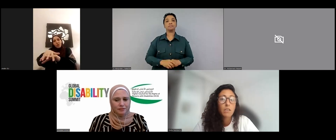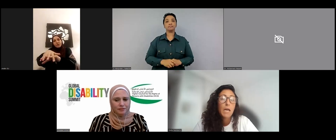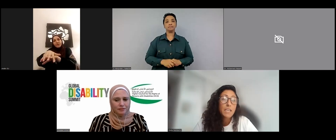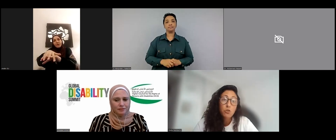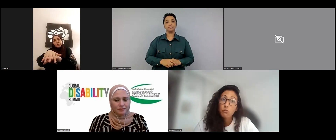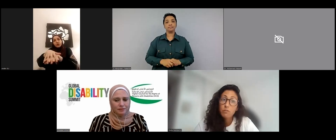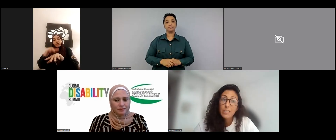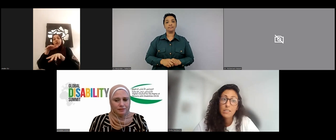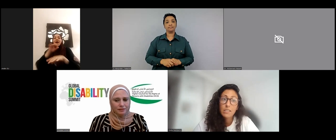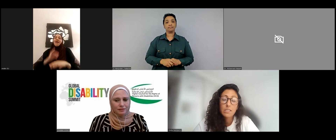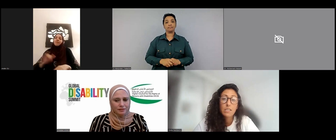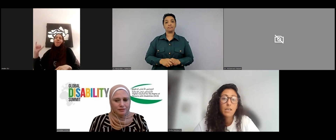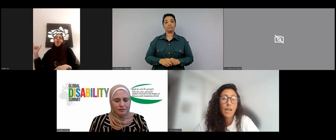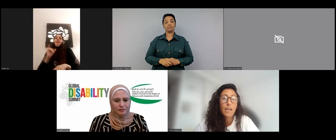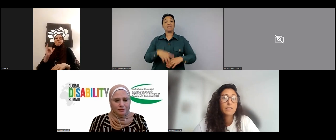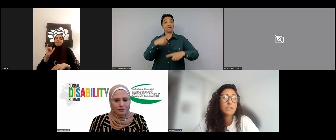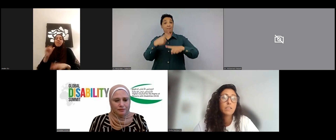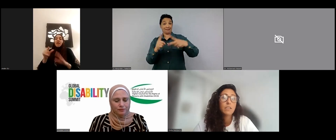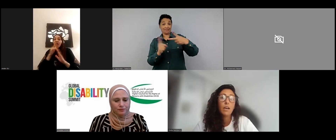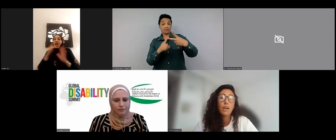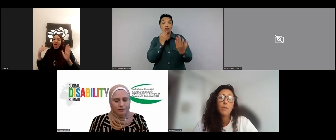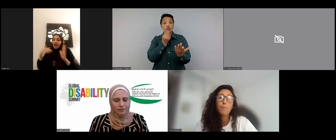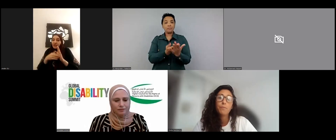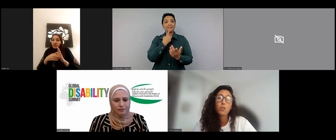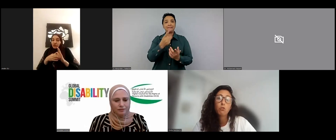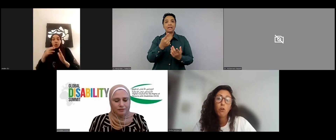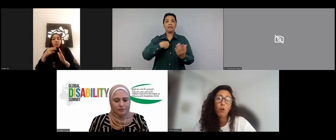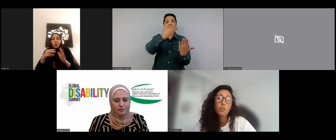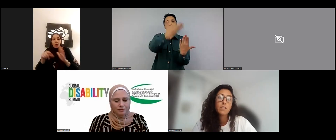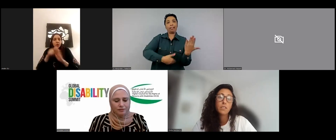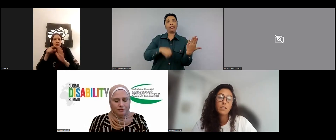more action-oriented and